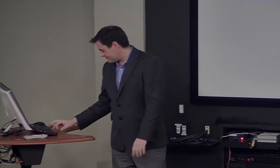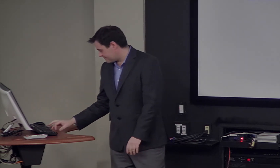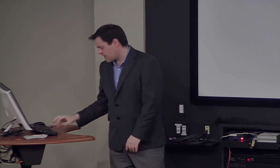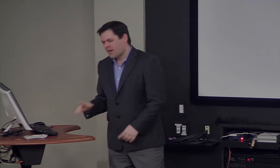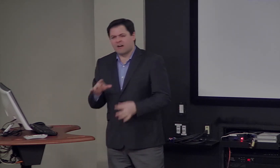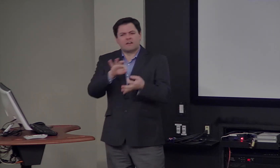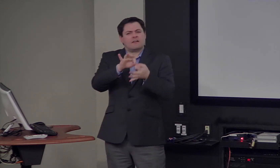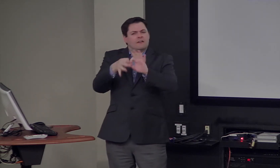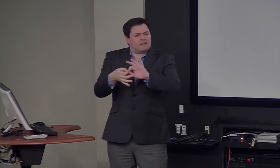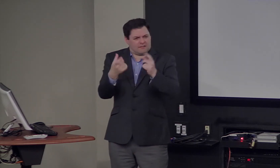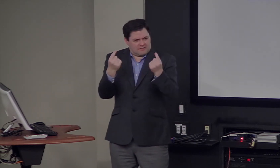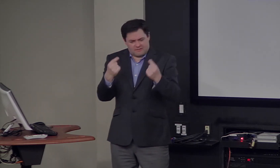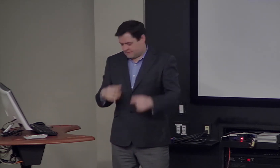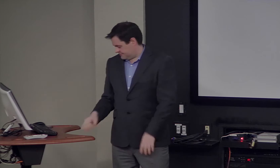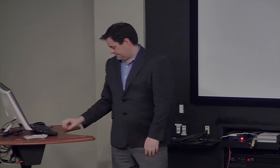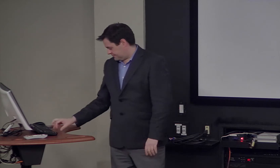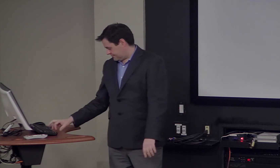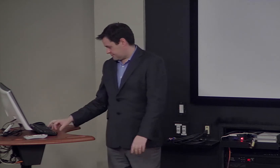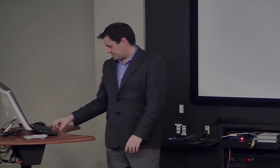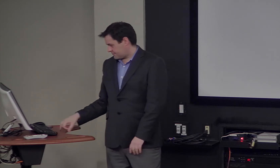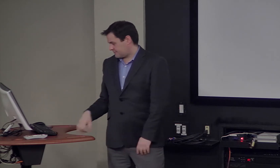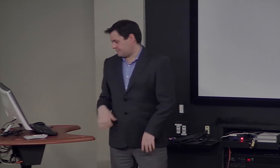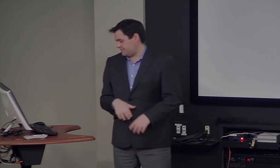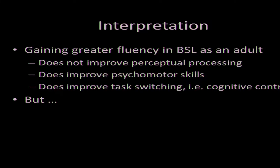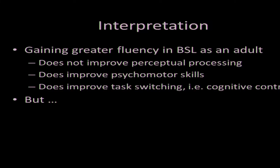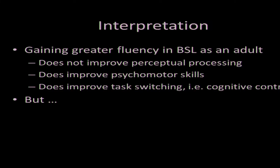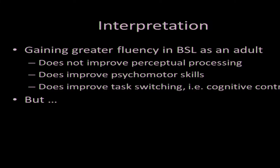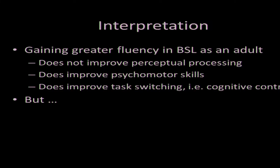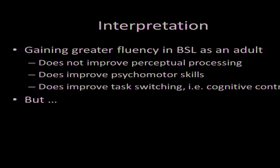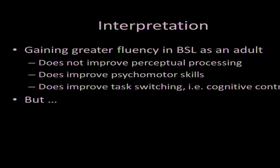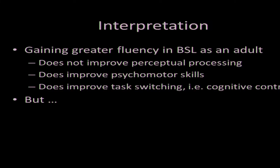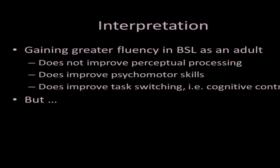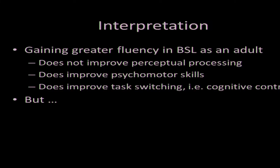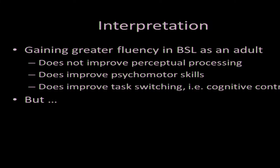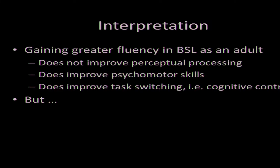data did not necessarily say that it could be a decision you come to on your own.